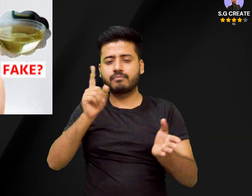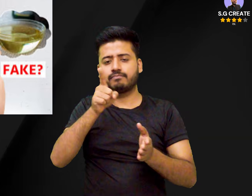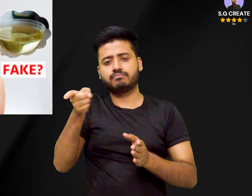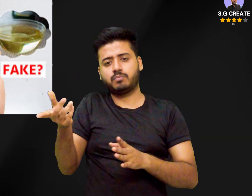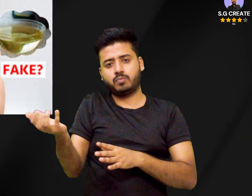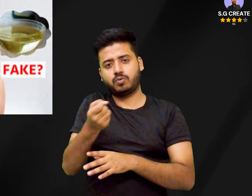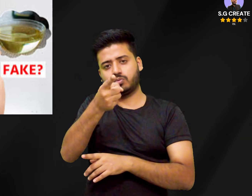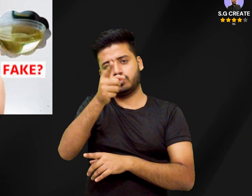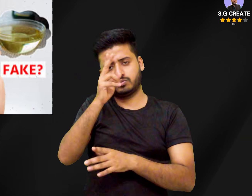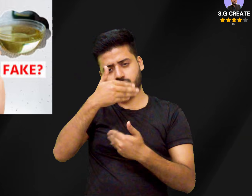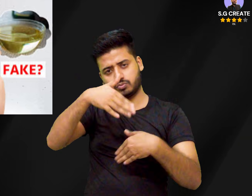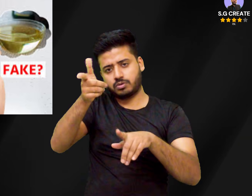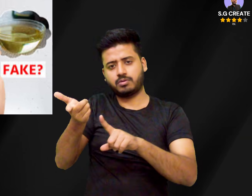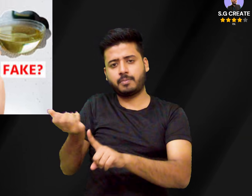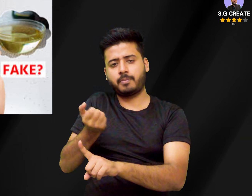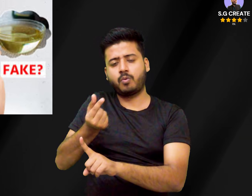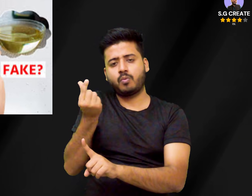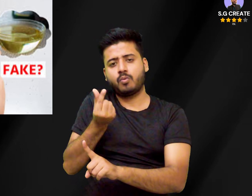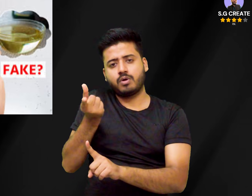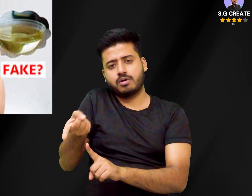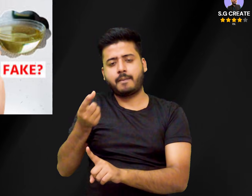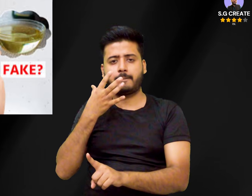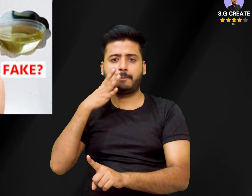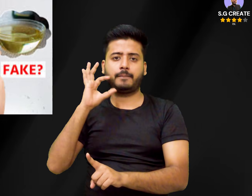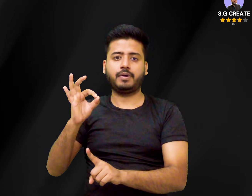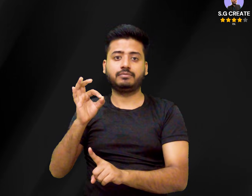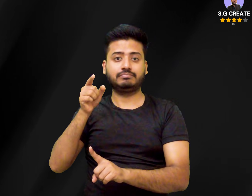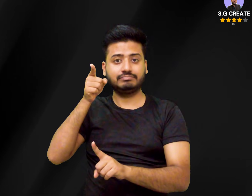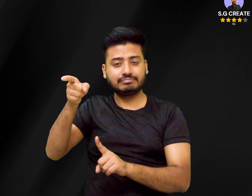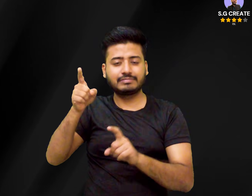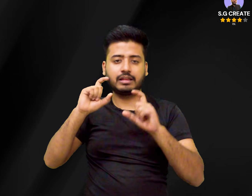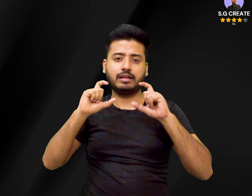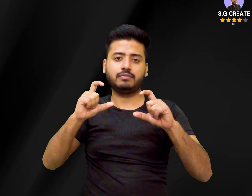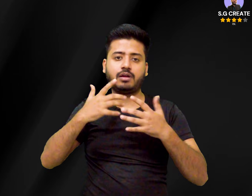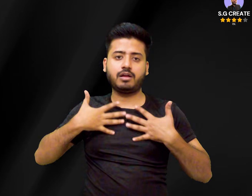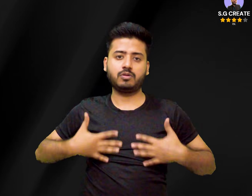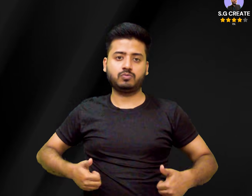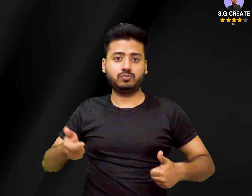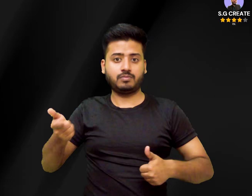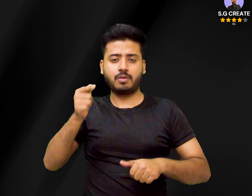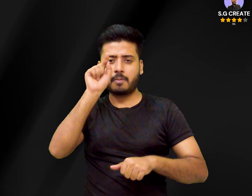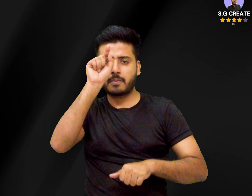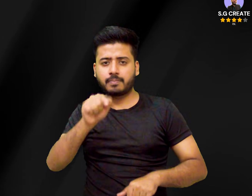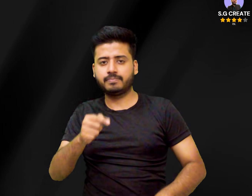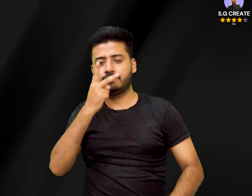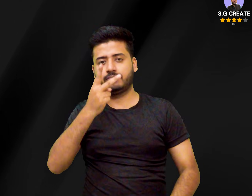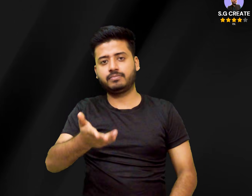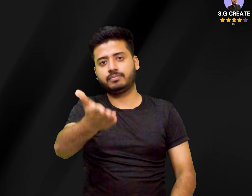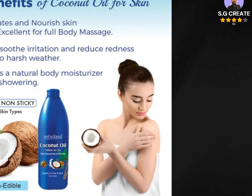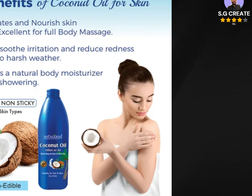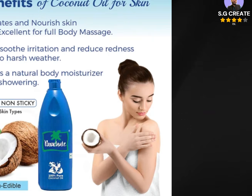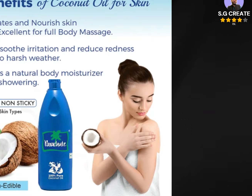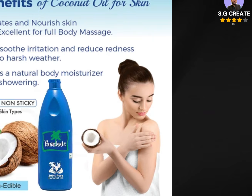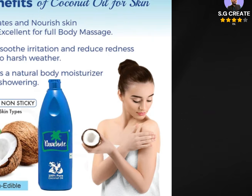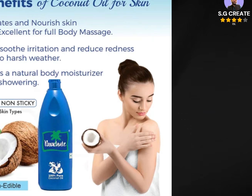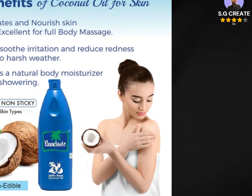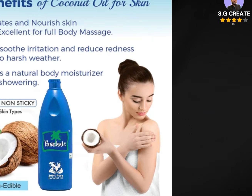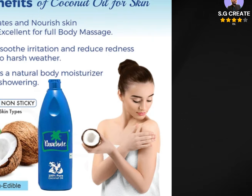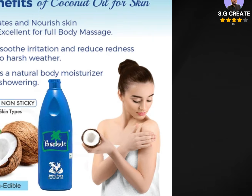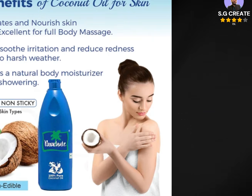shaft, reducing protein loss and helping to prevent damage. Overnight benefits for hair and scalp-intensive moisture and